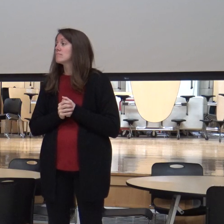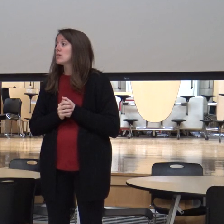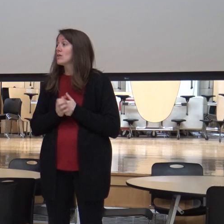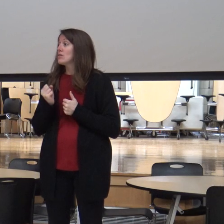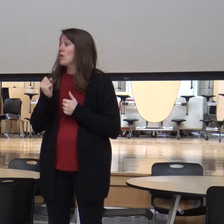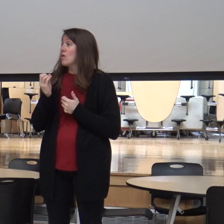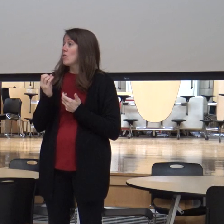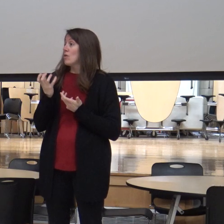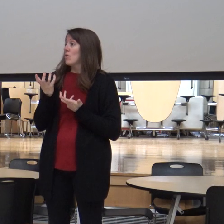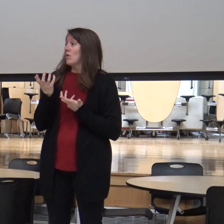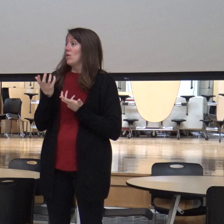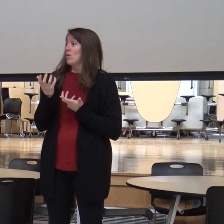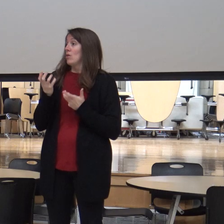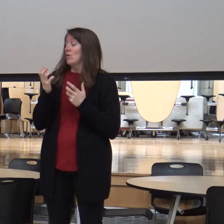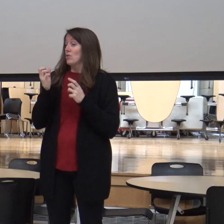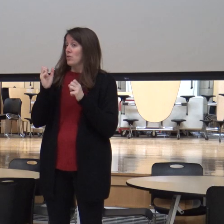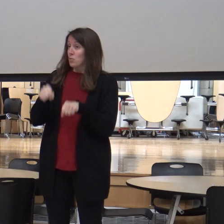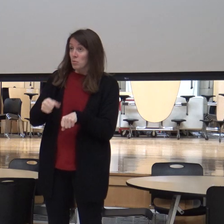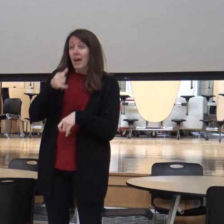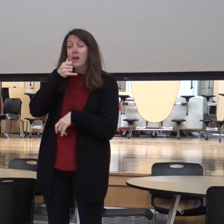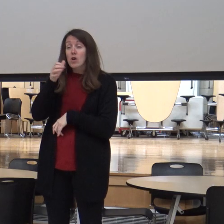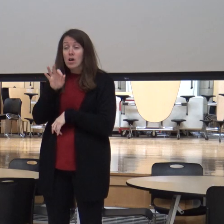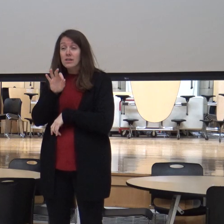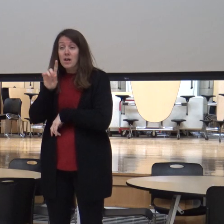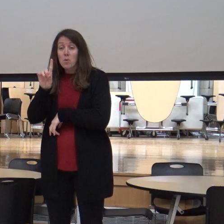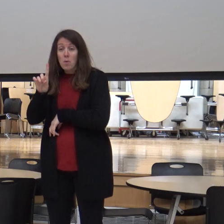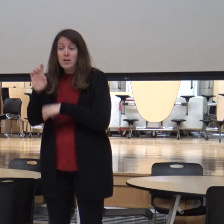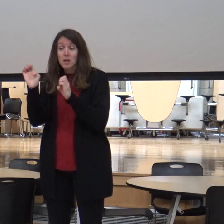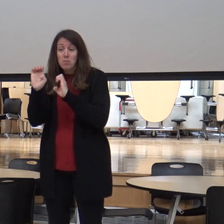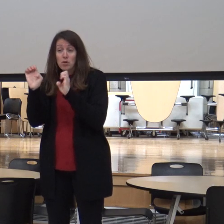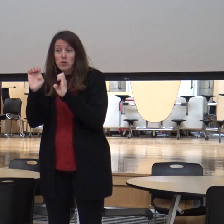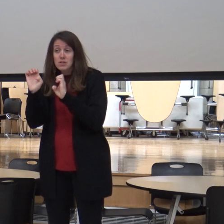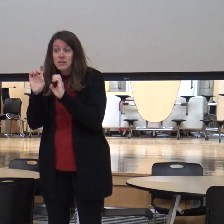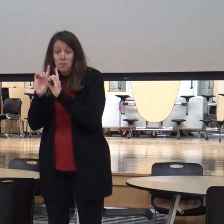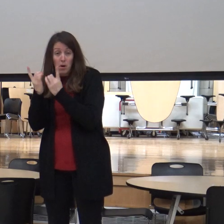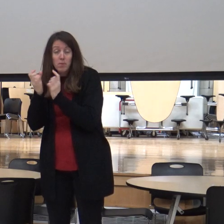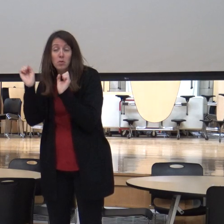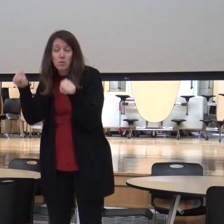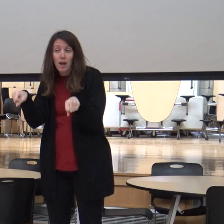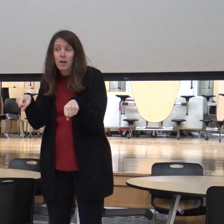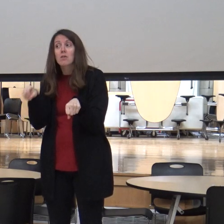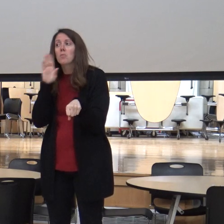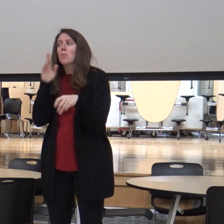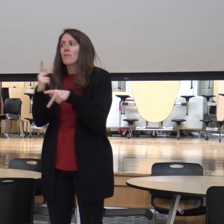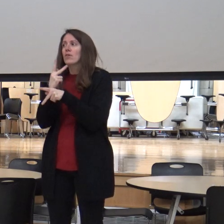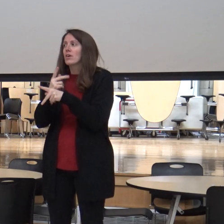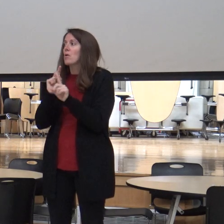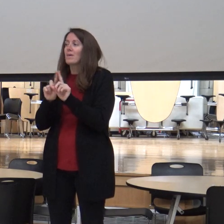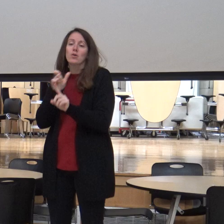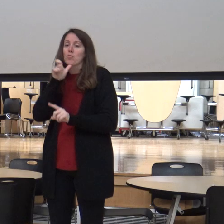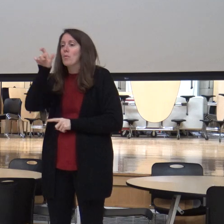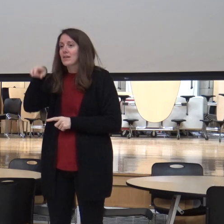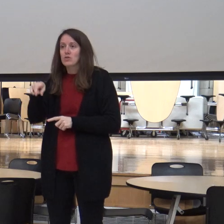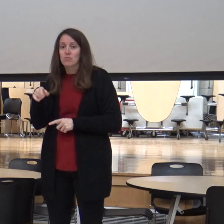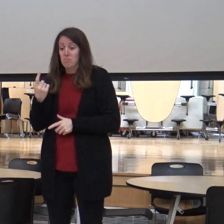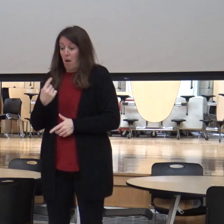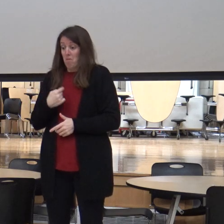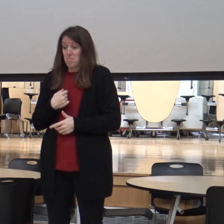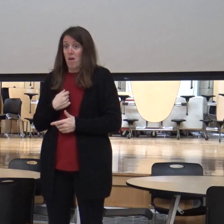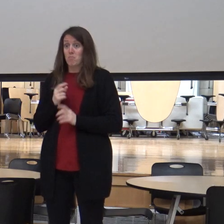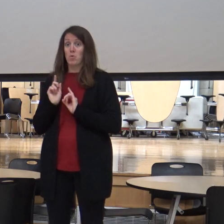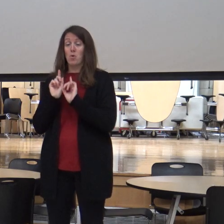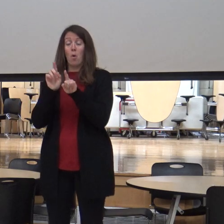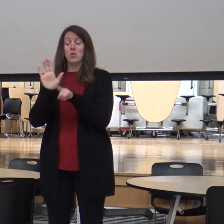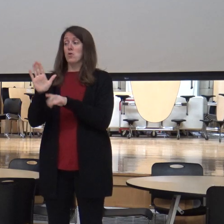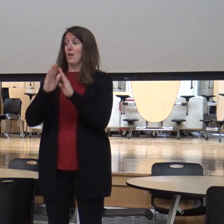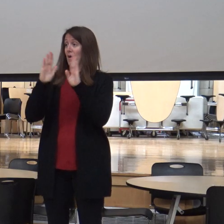you can always ring the emergency department, you can call 911, we're gonna figure it out, but you don't need to. We'll come right to your home at